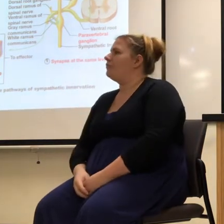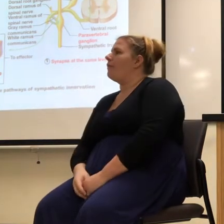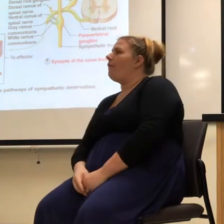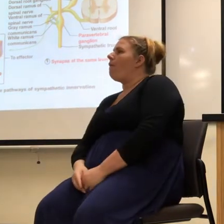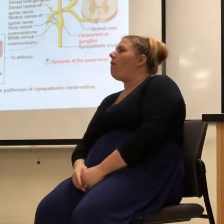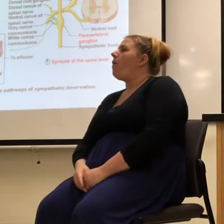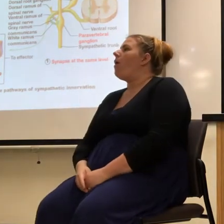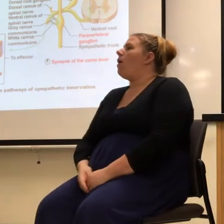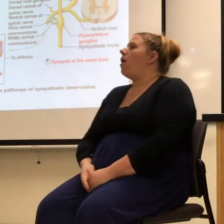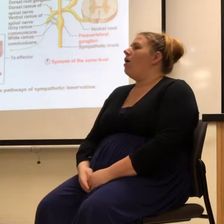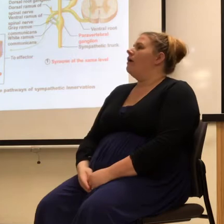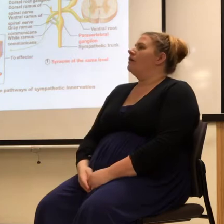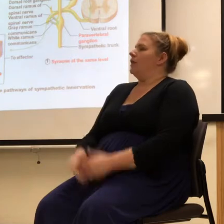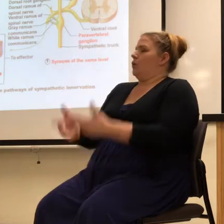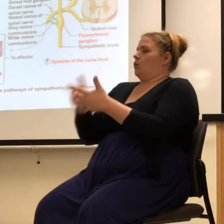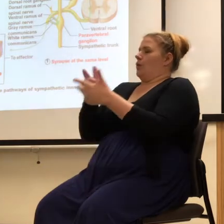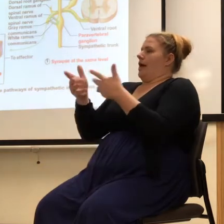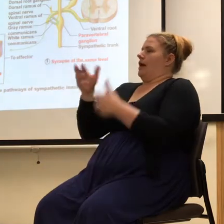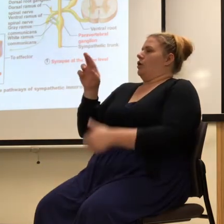Gray ramus.